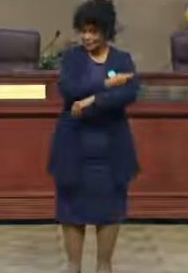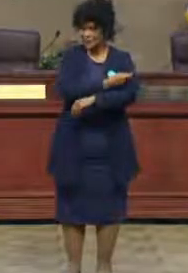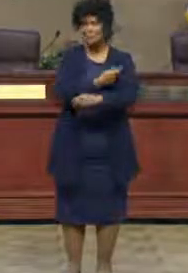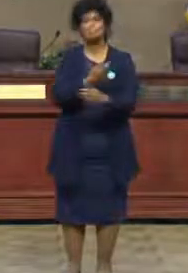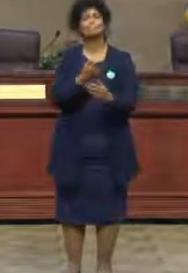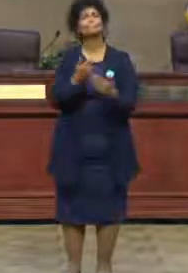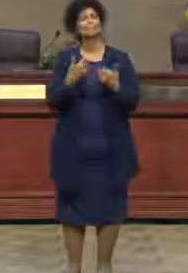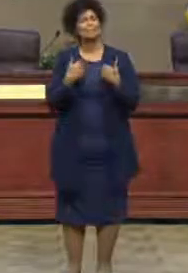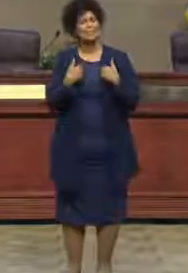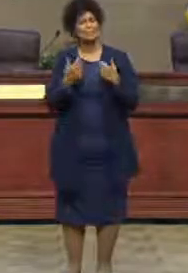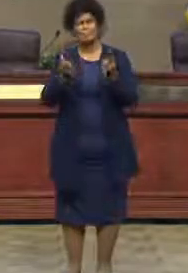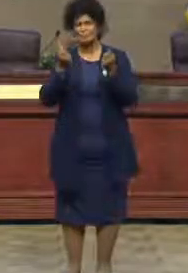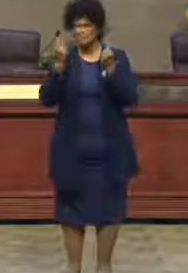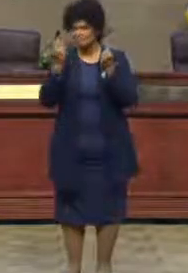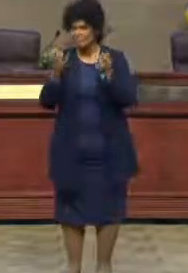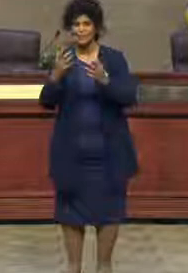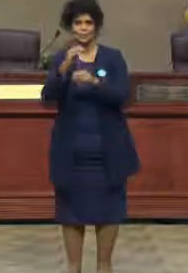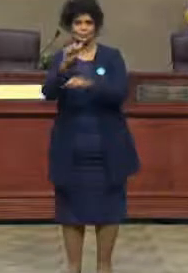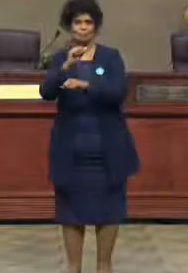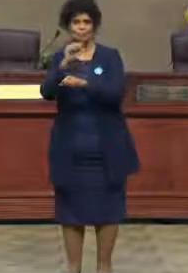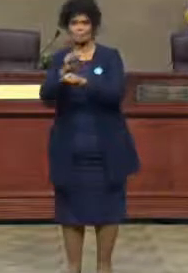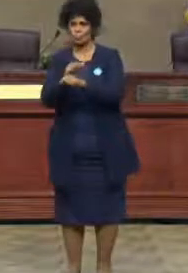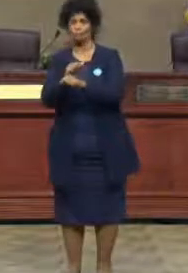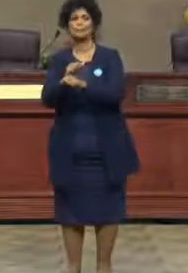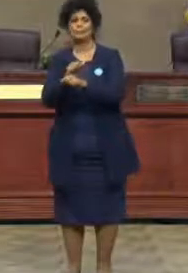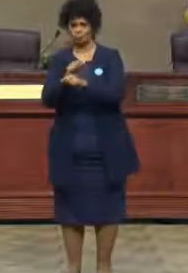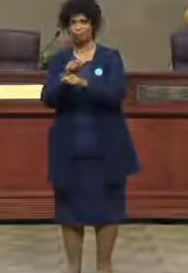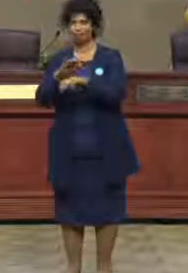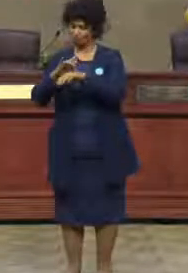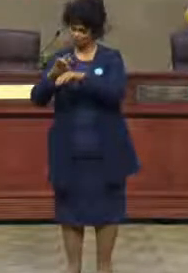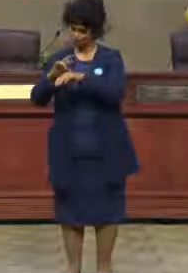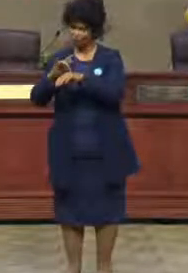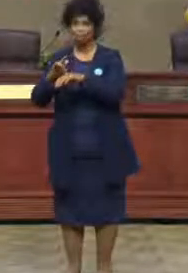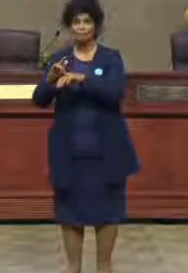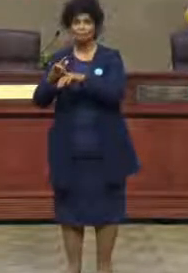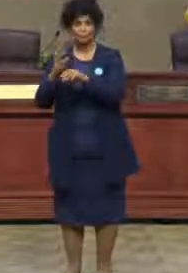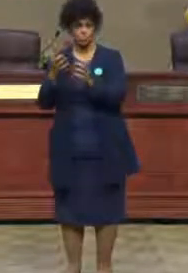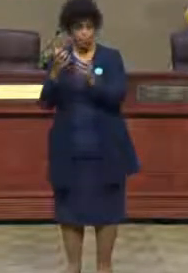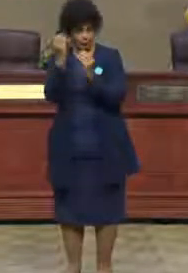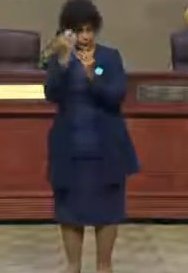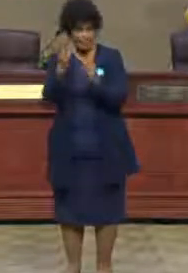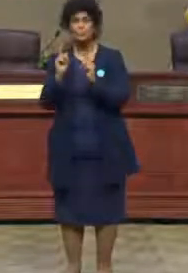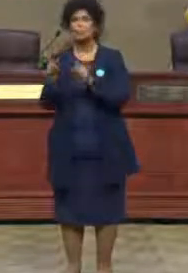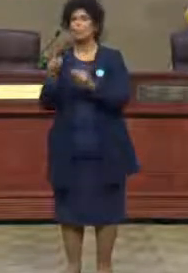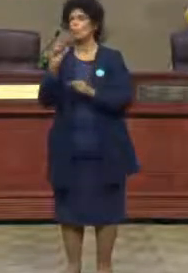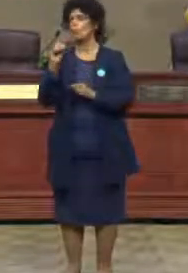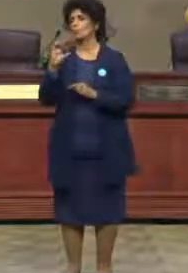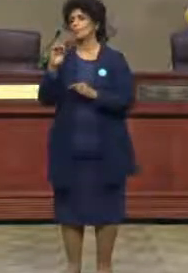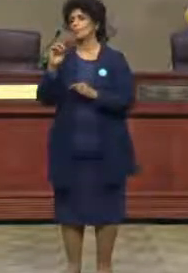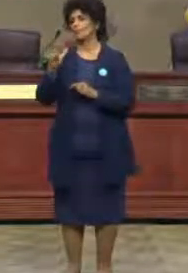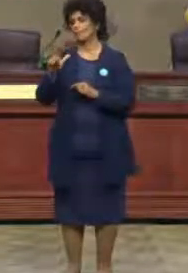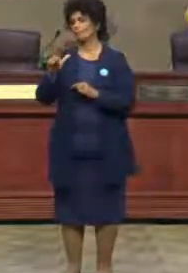numerous appointments available. So if you want to get information, please go to our website at